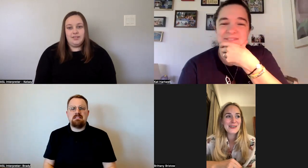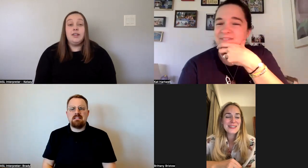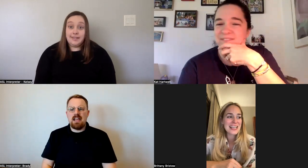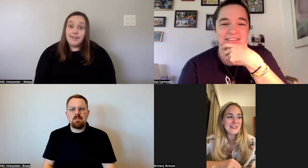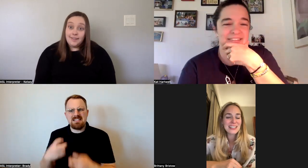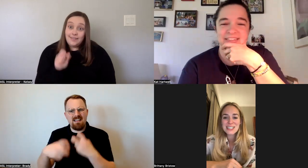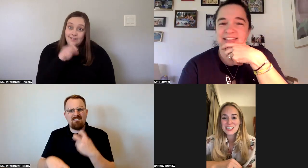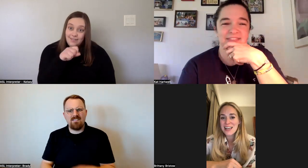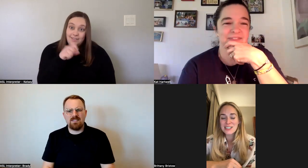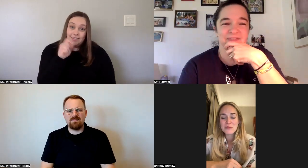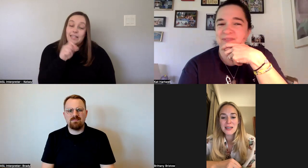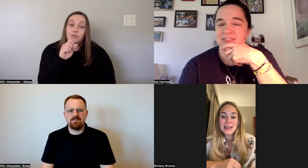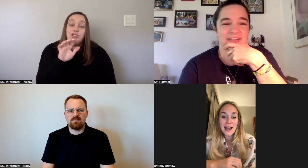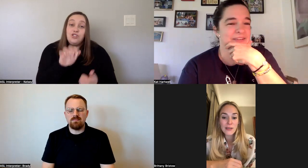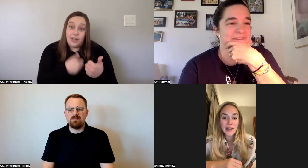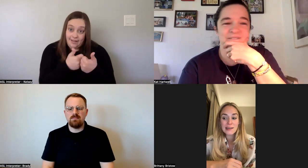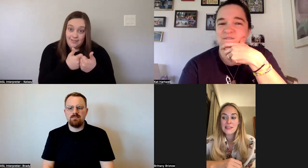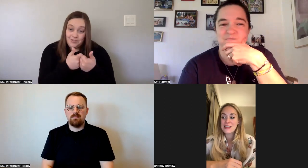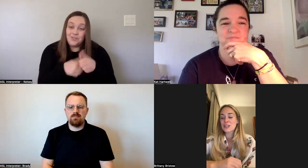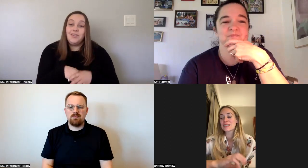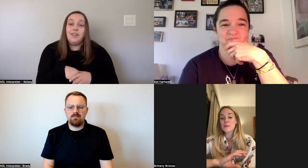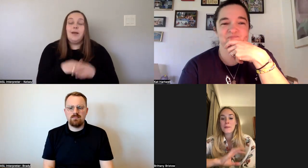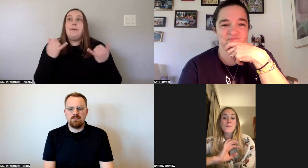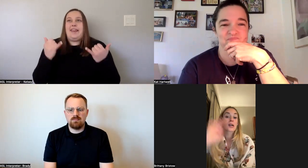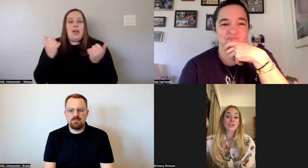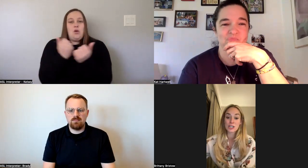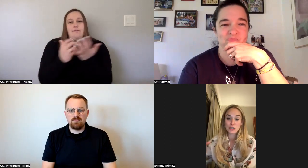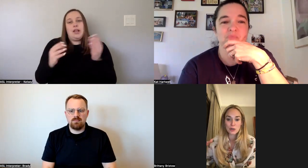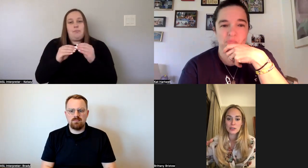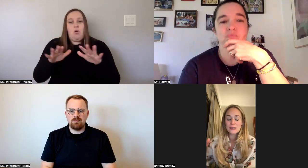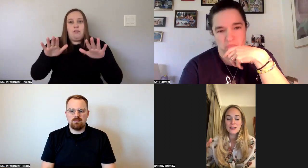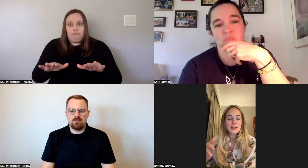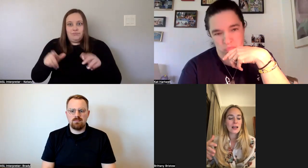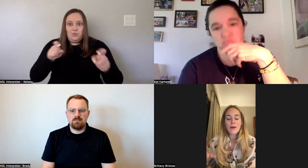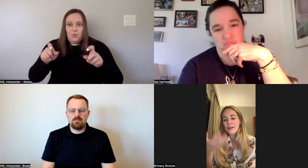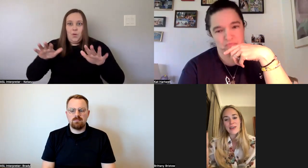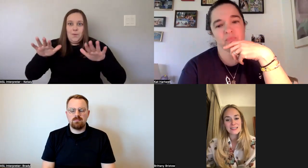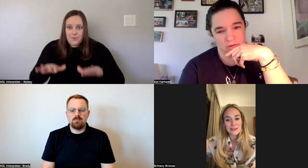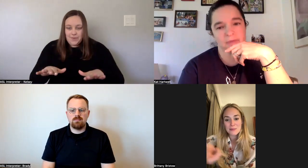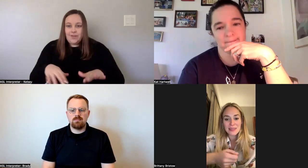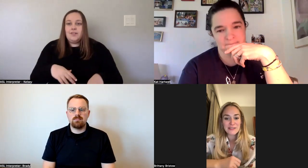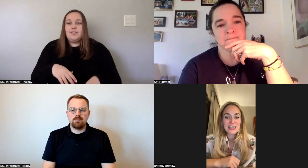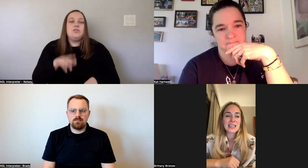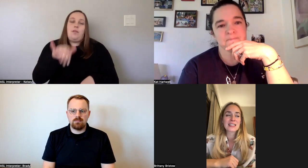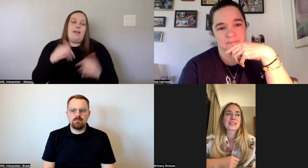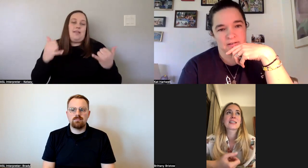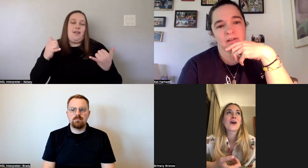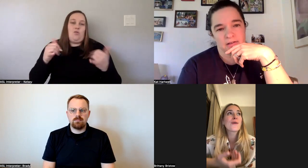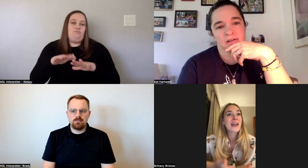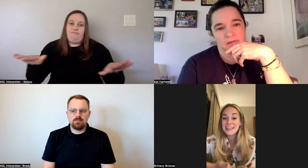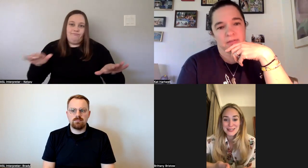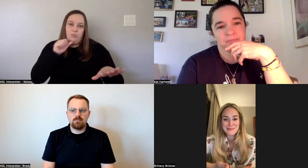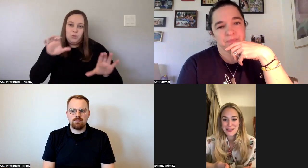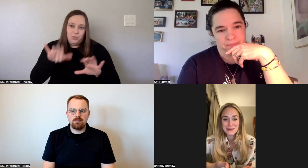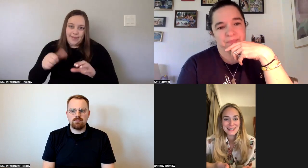Yeah, it was definitely a challenge, but now that things are a little bit more under control, a lot of that stuff's been lifted, and it's